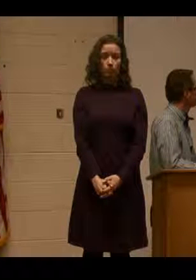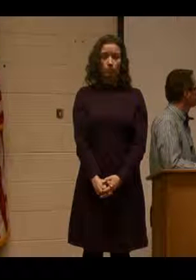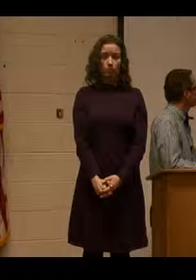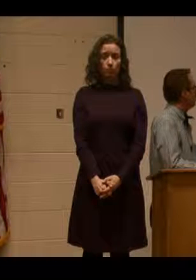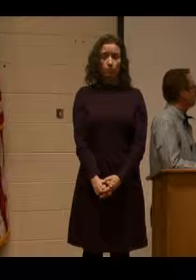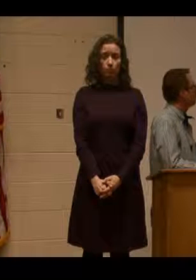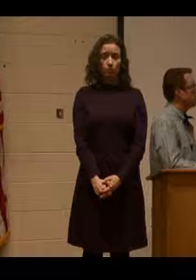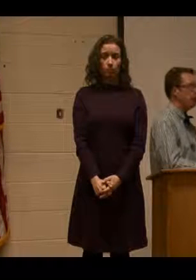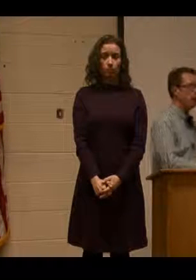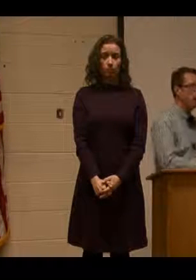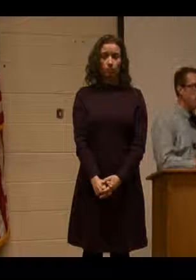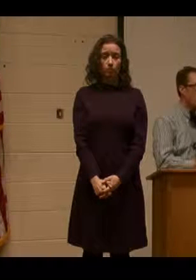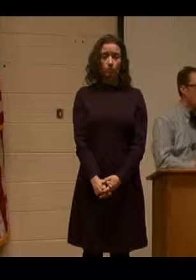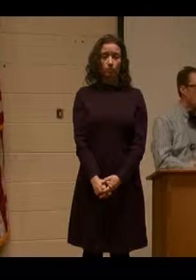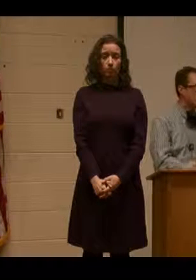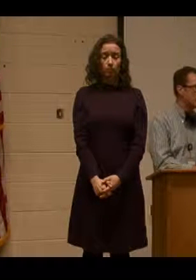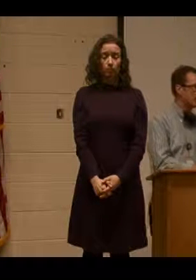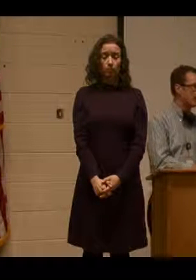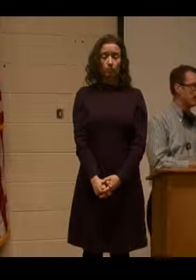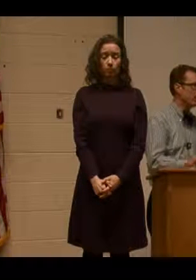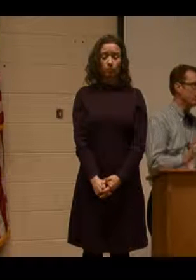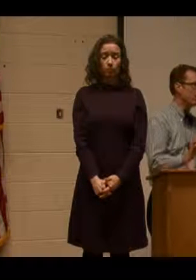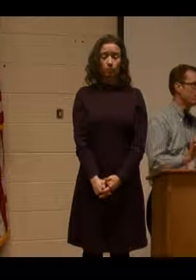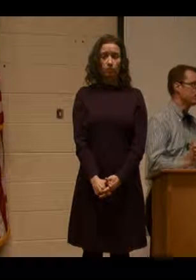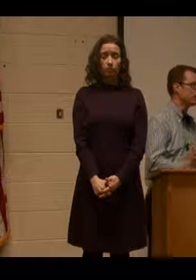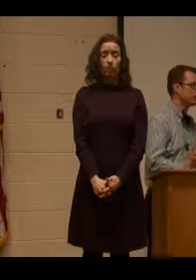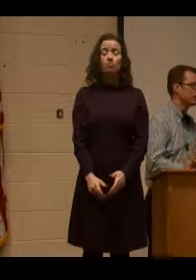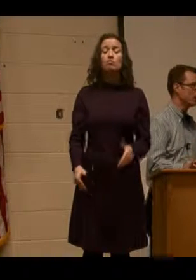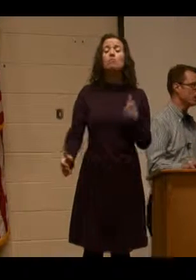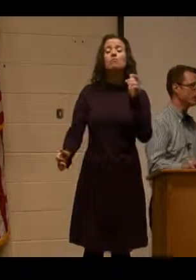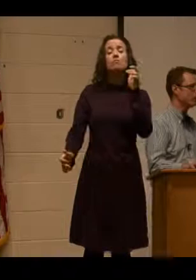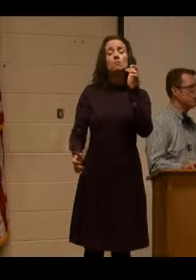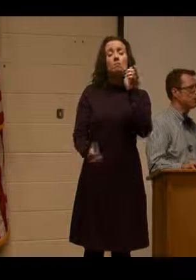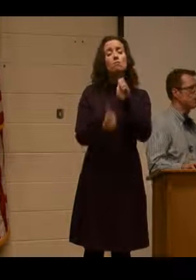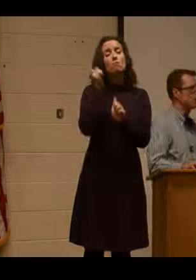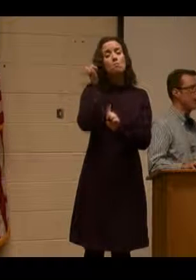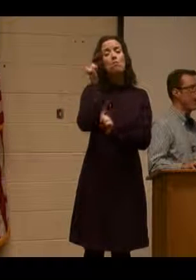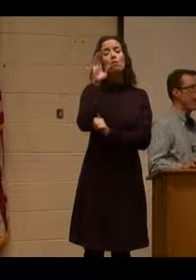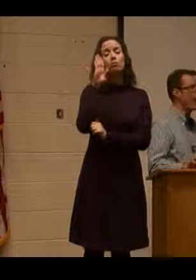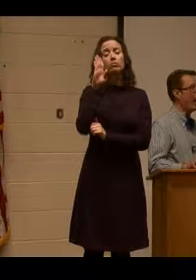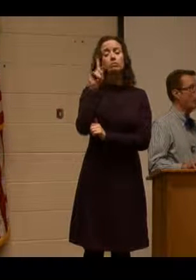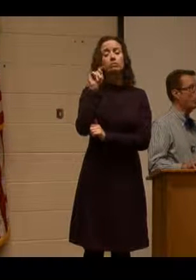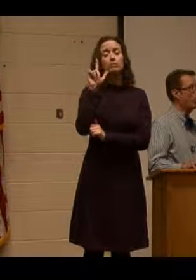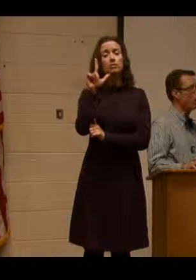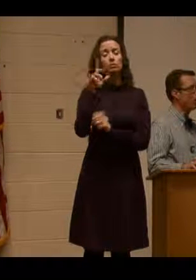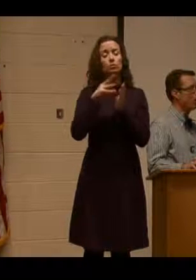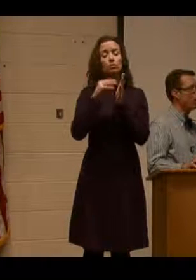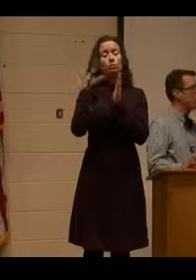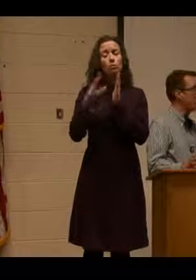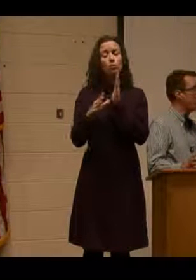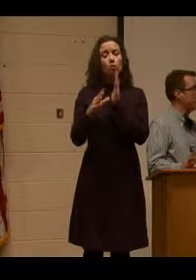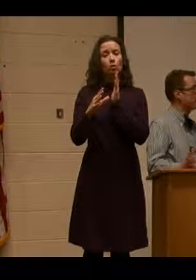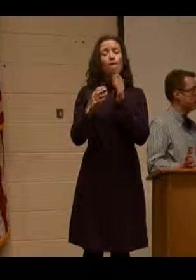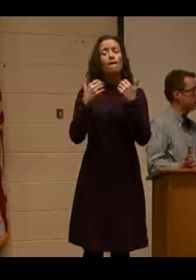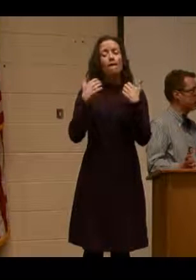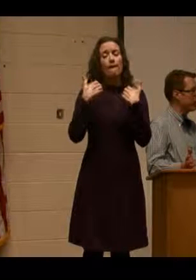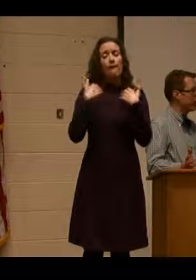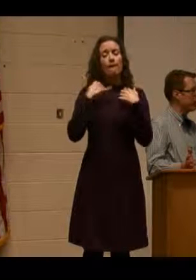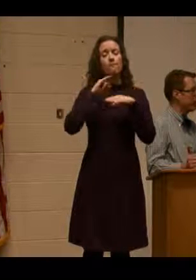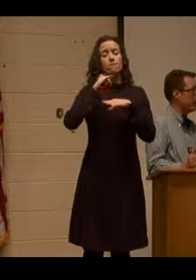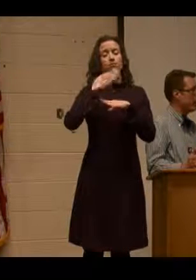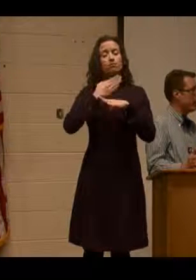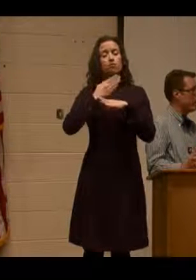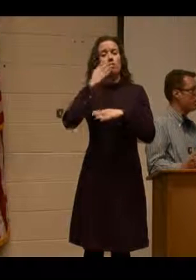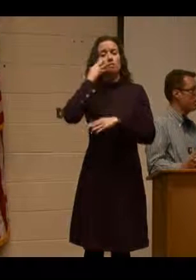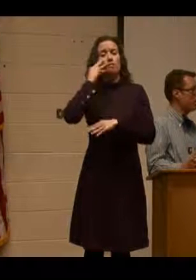A majority of our Bridges to Life students have a job experience as part of their Bridges